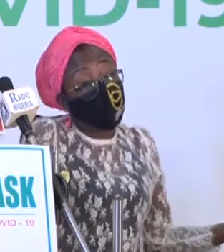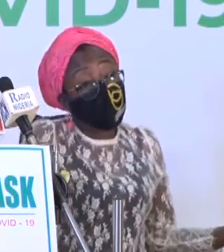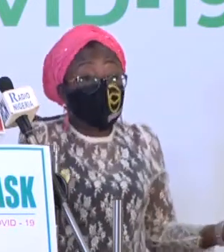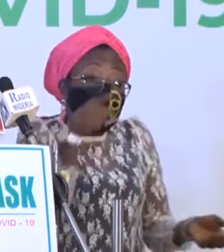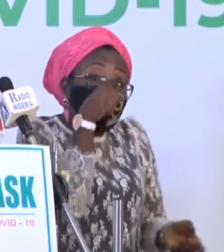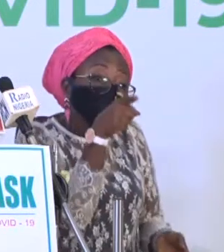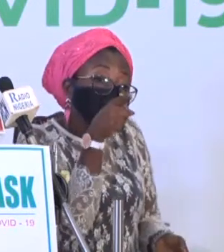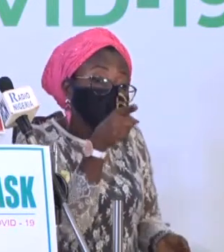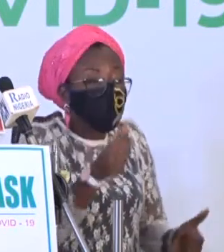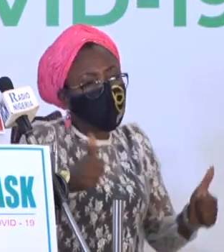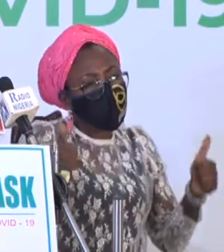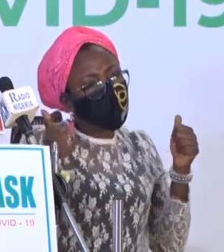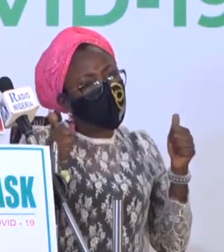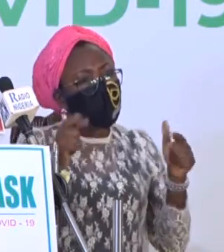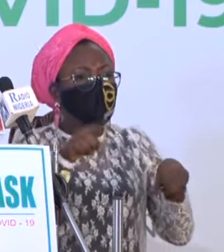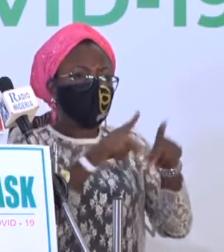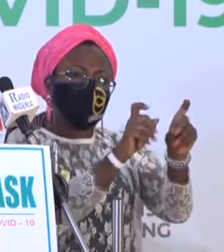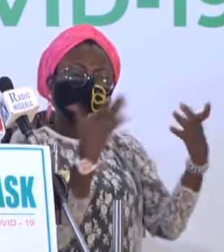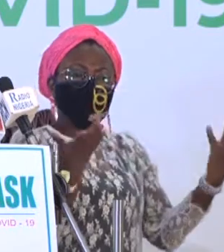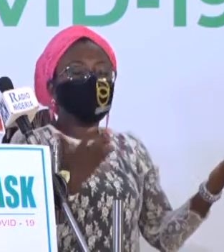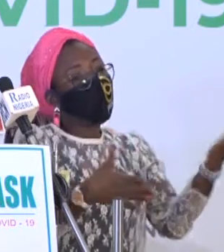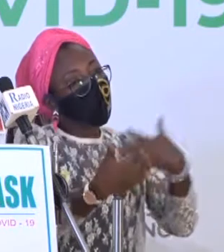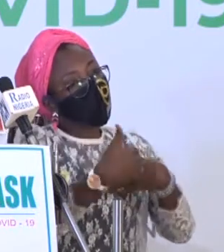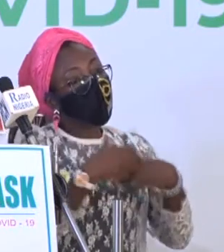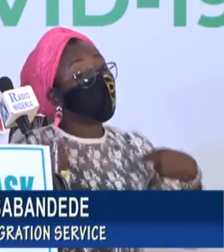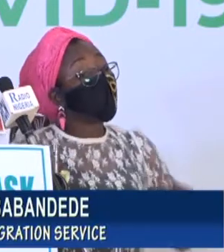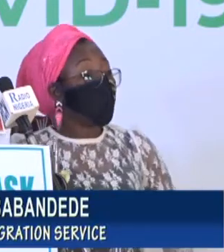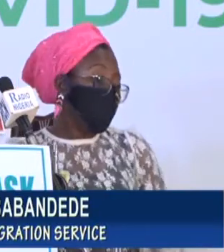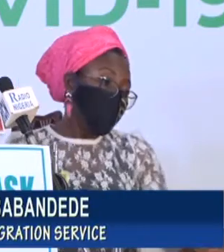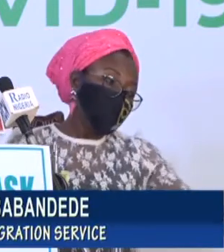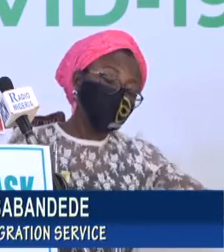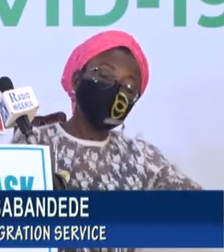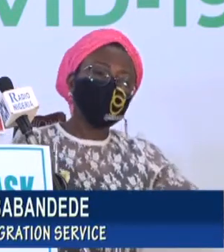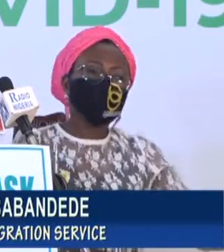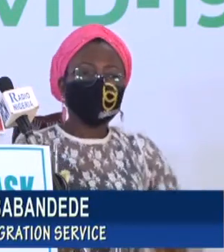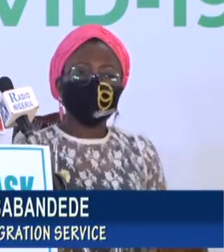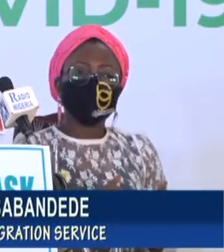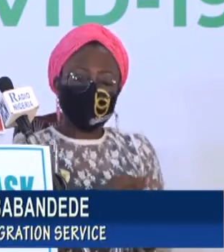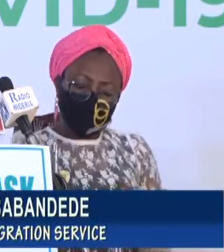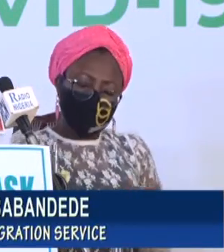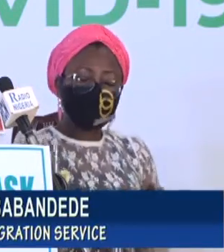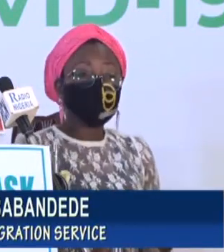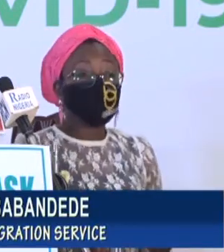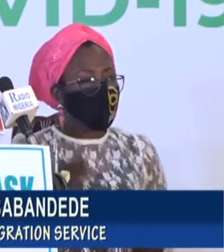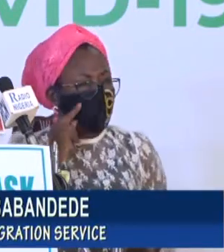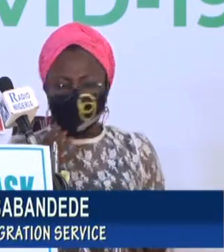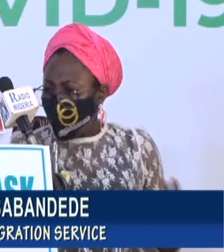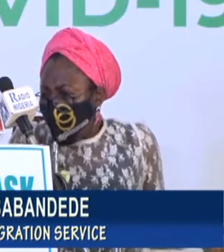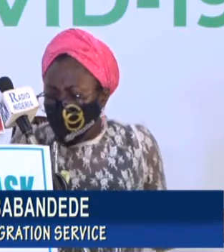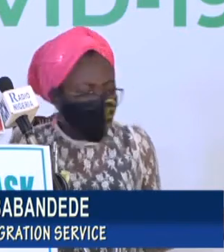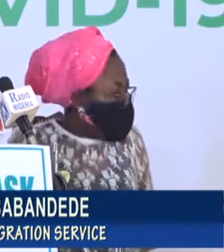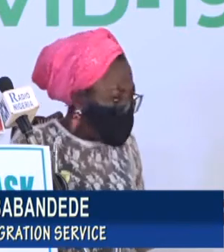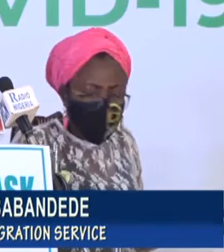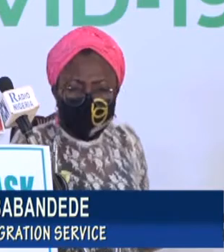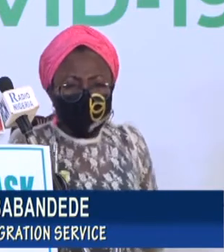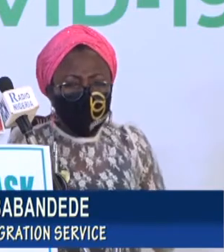You are only violating a rule. Go back to the health sector and make sure you are cleared. You can see Nigerians are wonderful, that they have